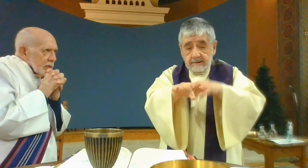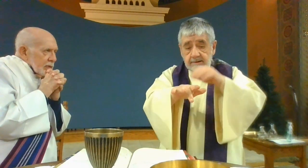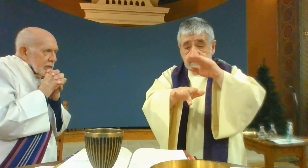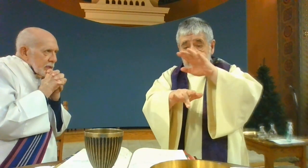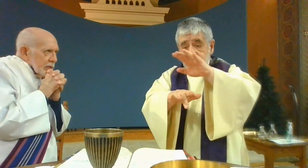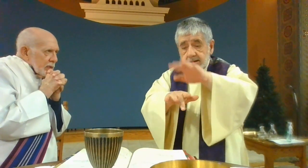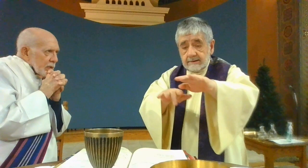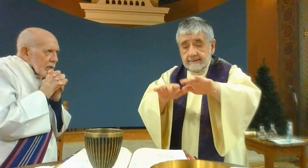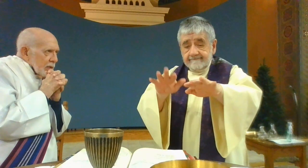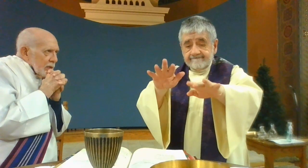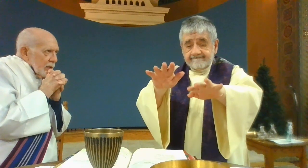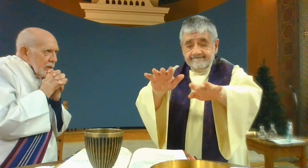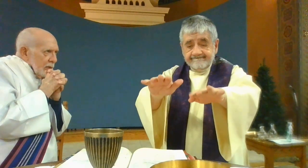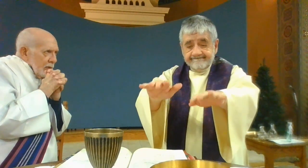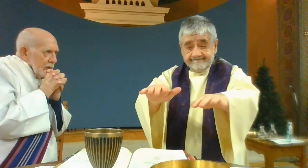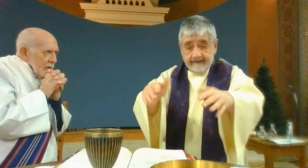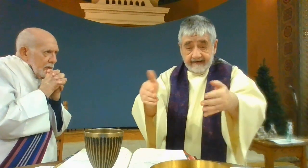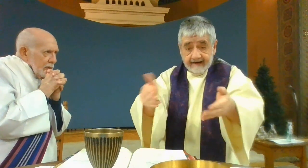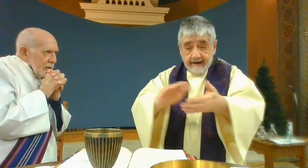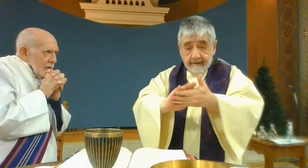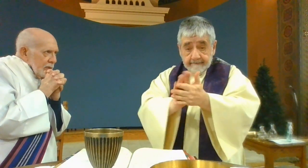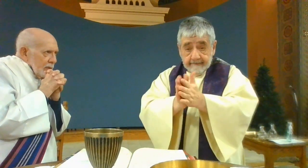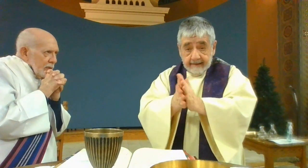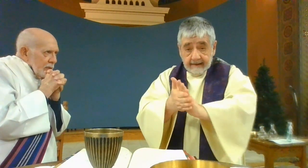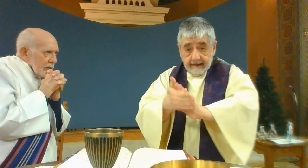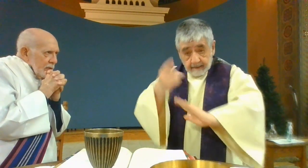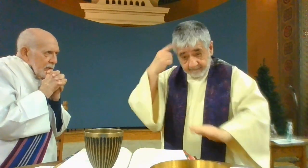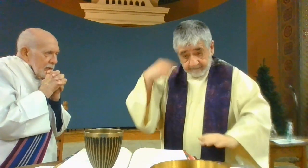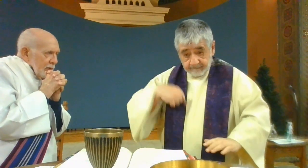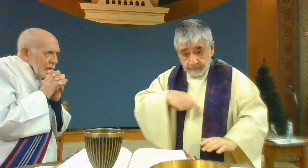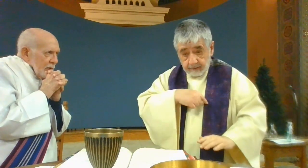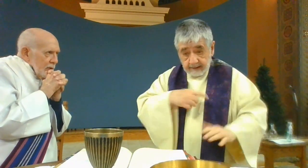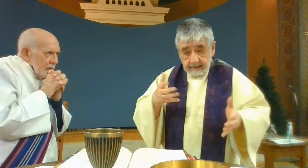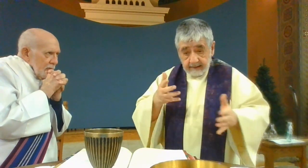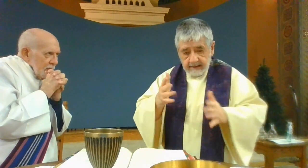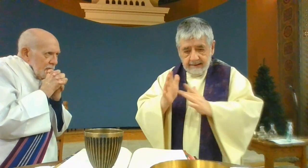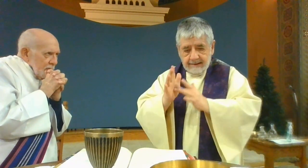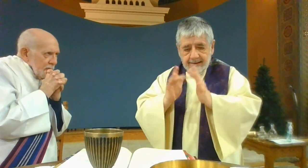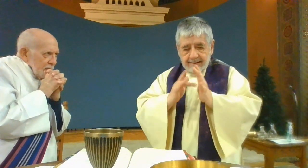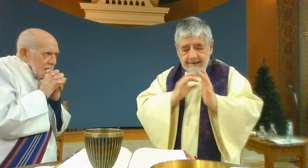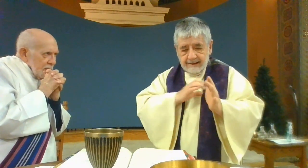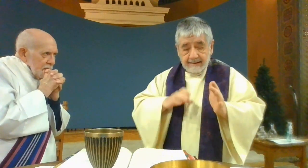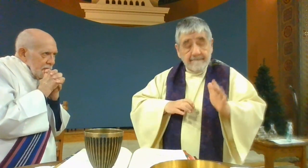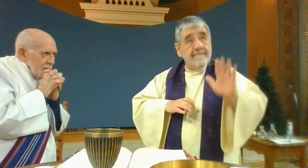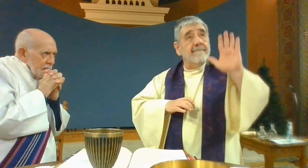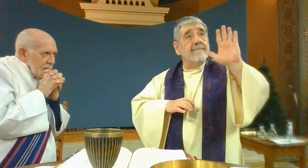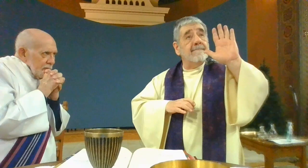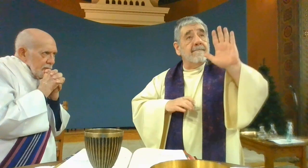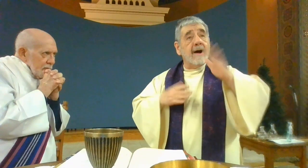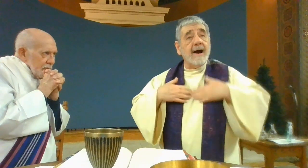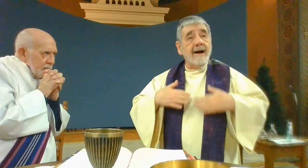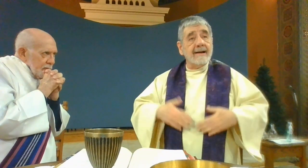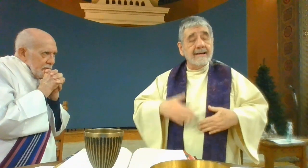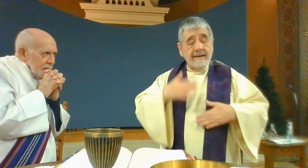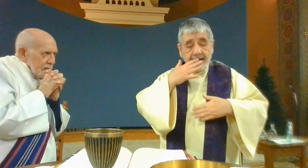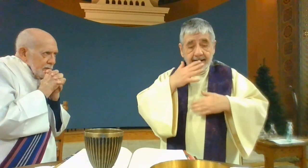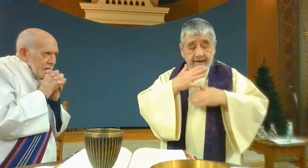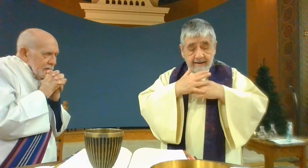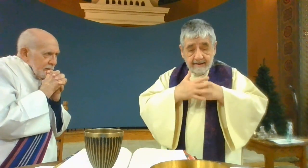these gifts, we pray, by sending down your Spirit upon them like the dewfall so that they may become for us the body and